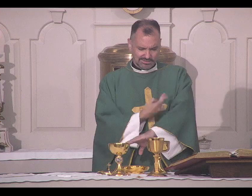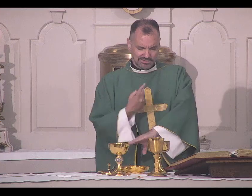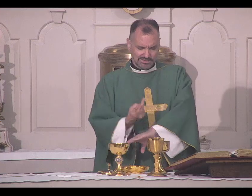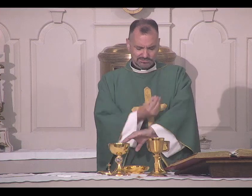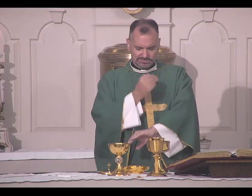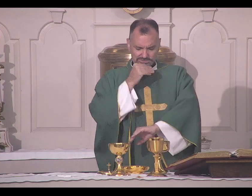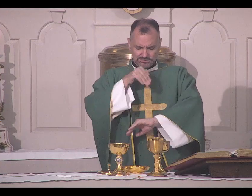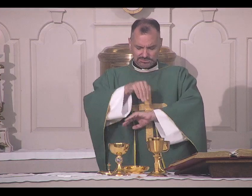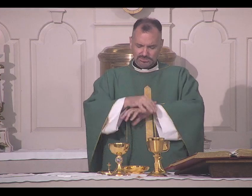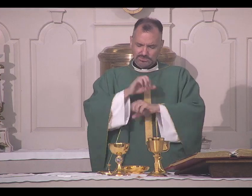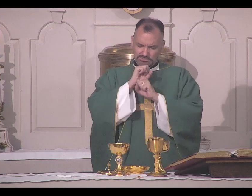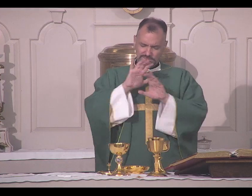to the supper of the Lamb.